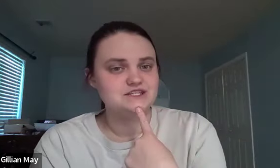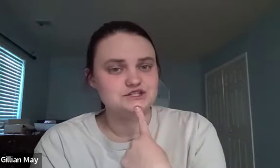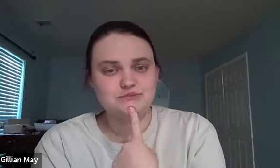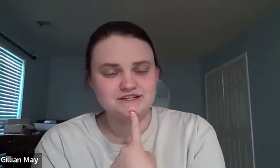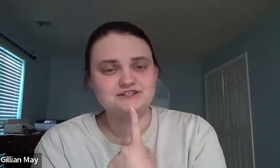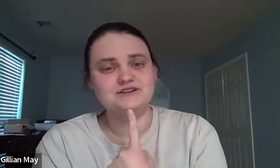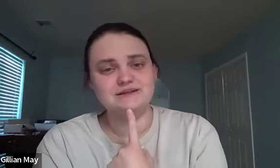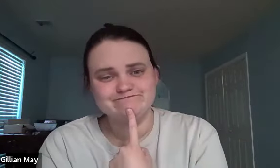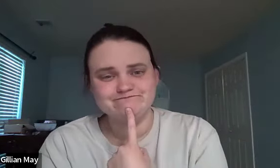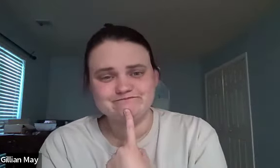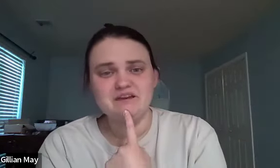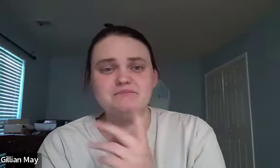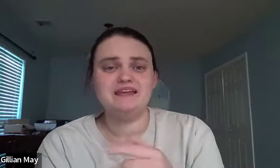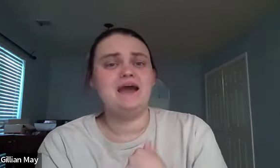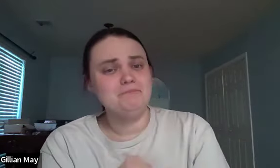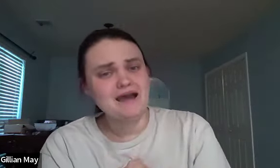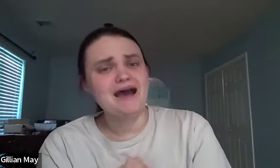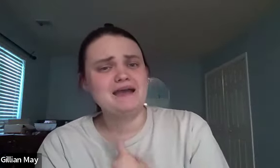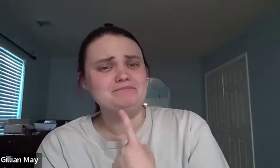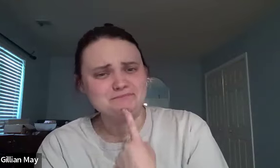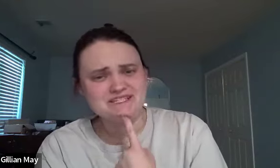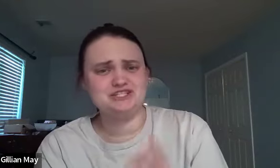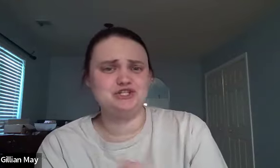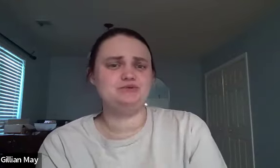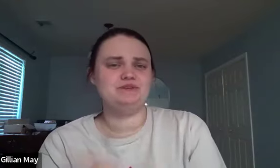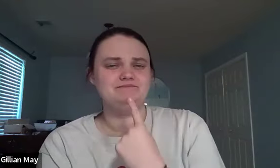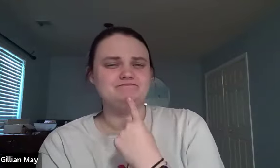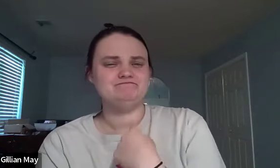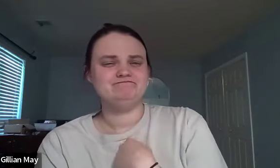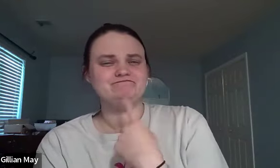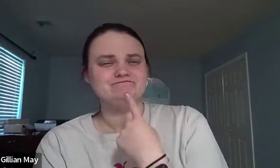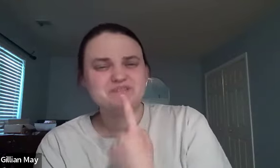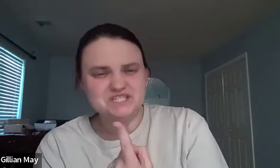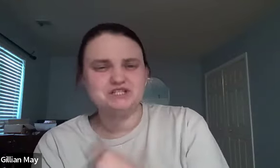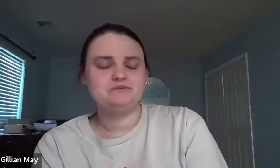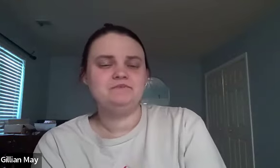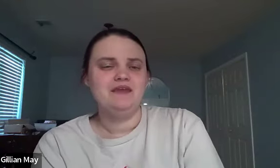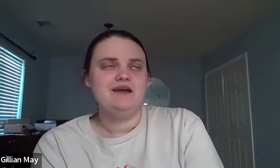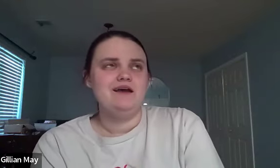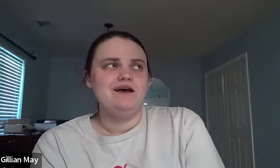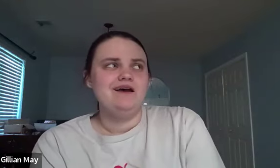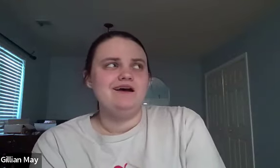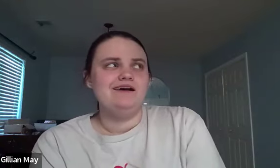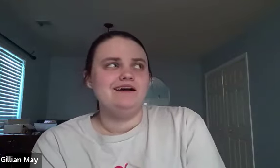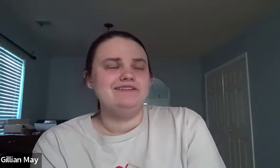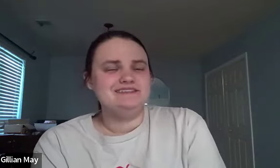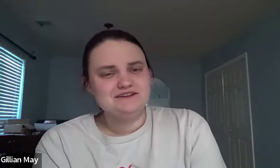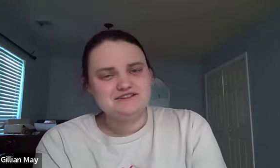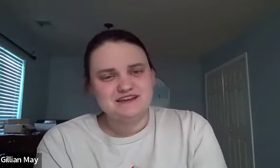just you point to your chin like, I missed you, like missed you. This is also the sign